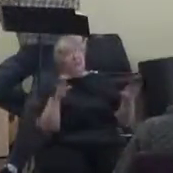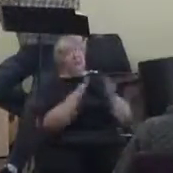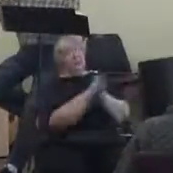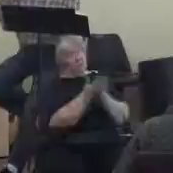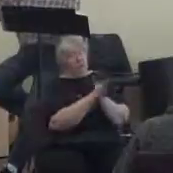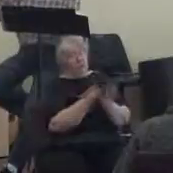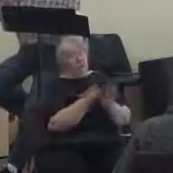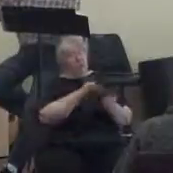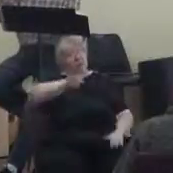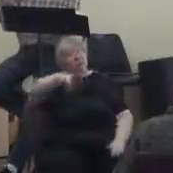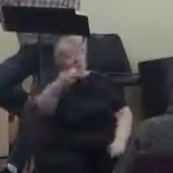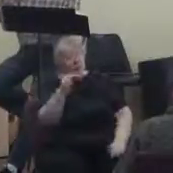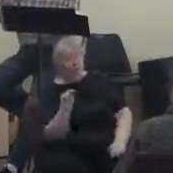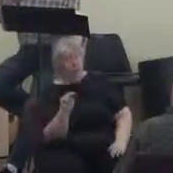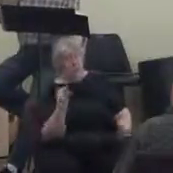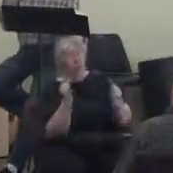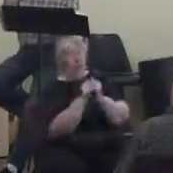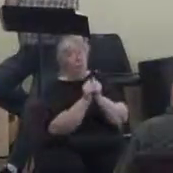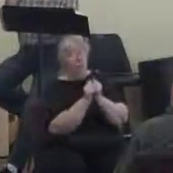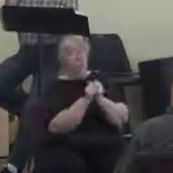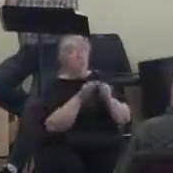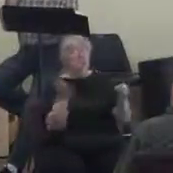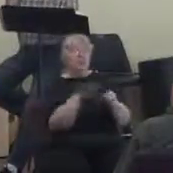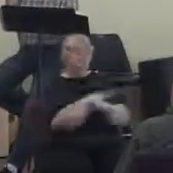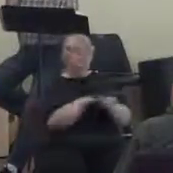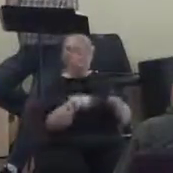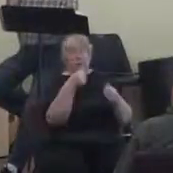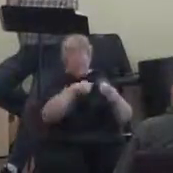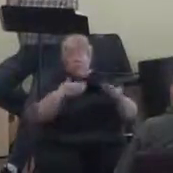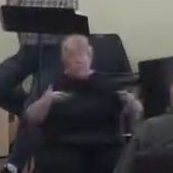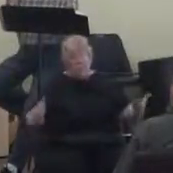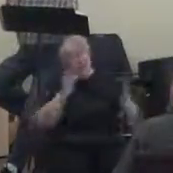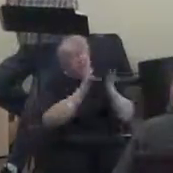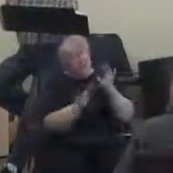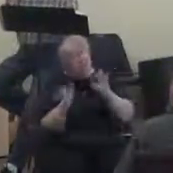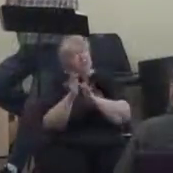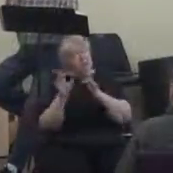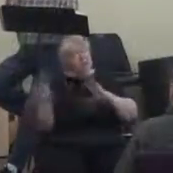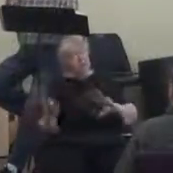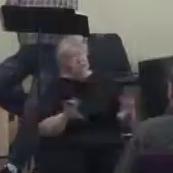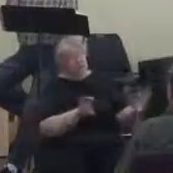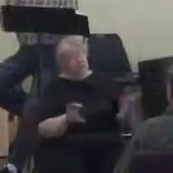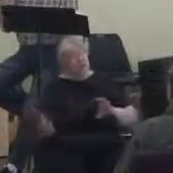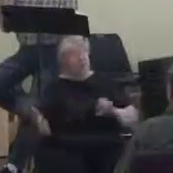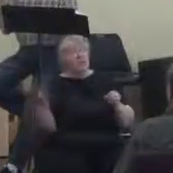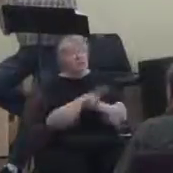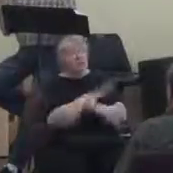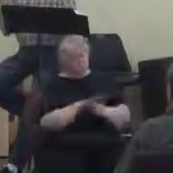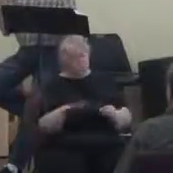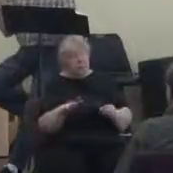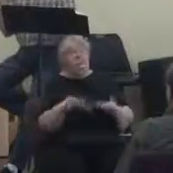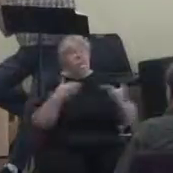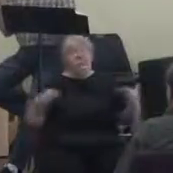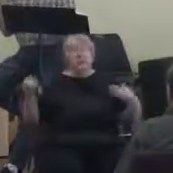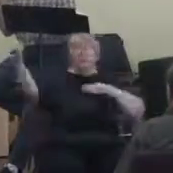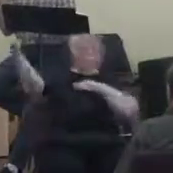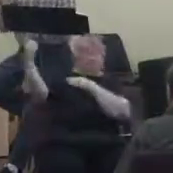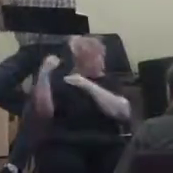John with completion. Everything Jesus did complete what he was sent to